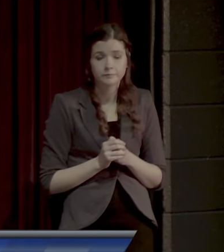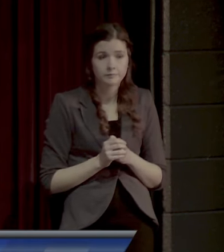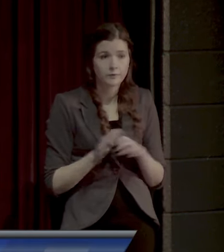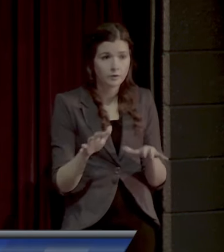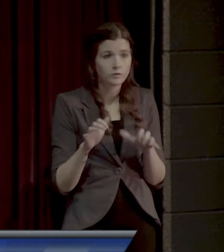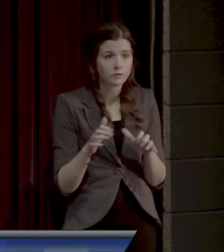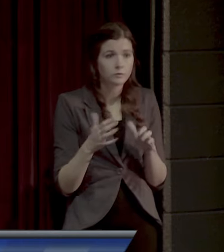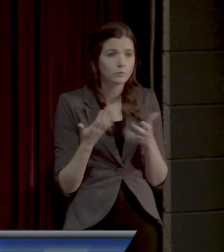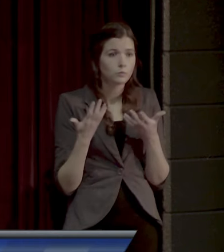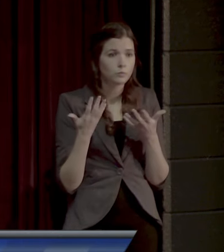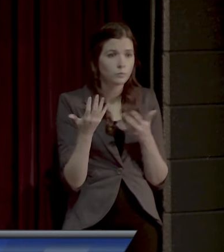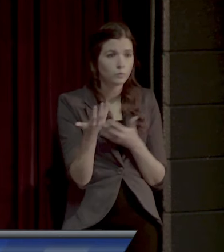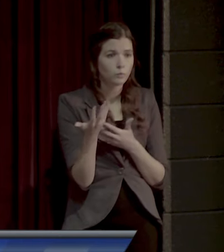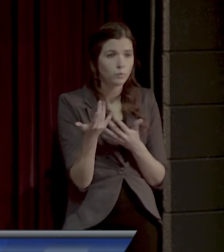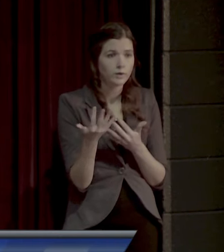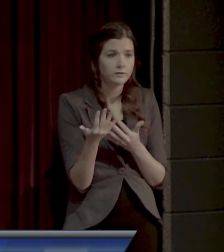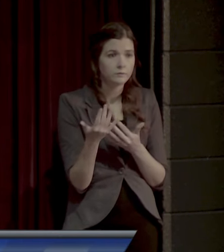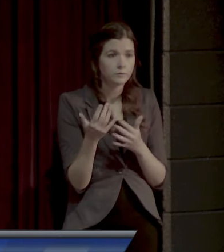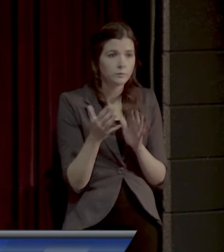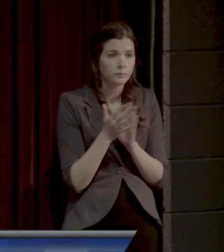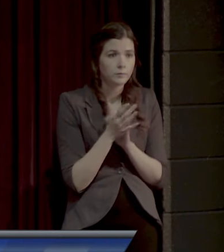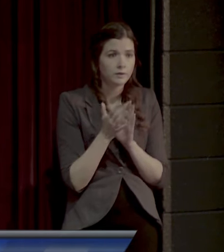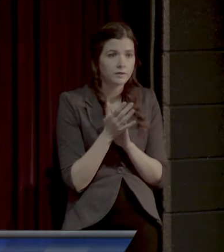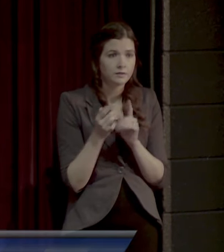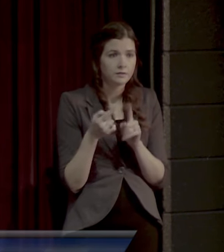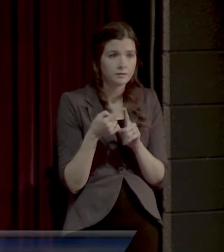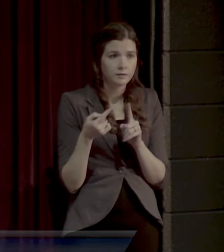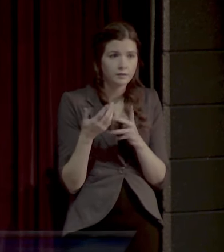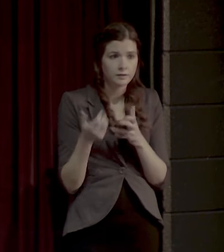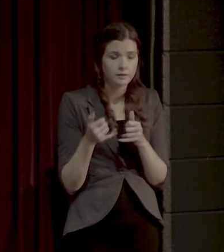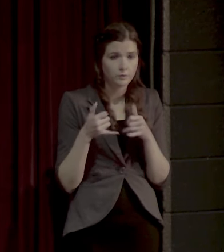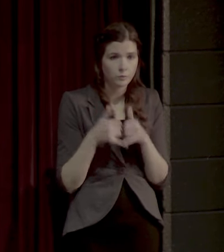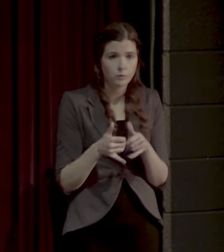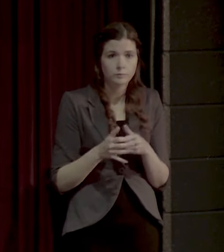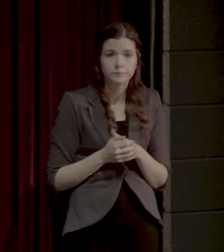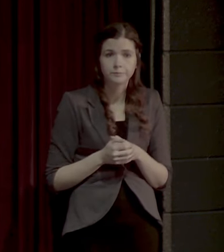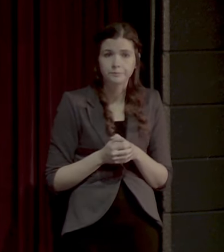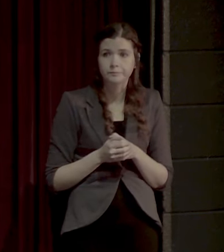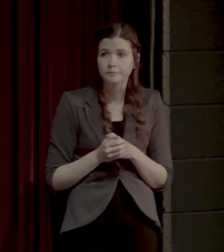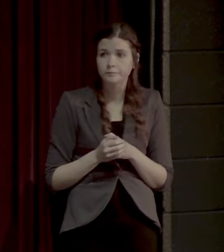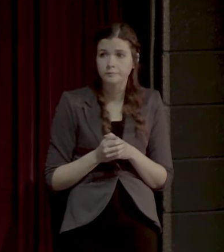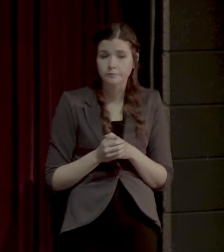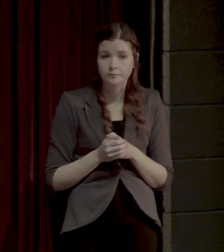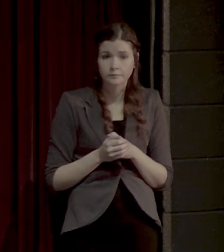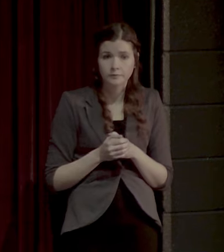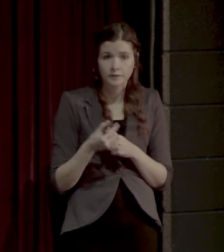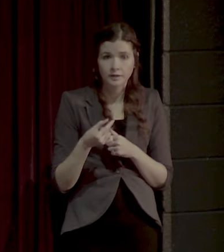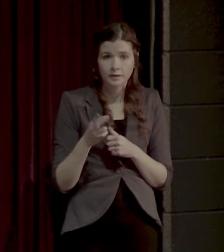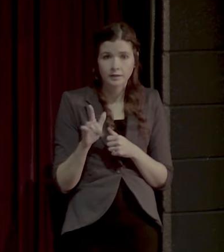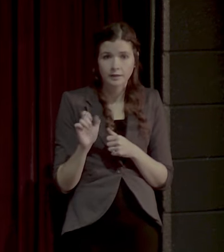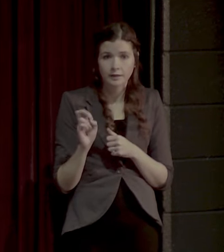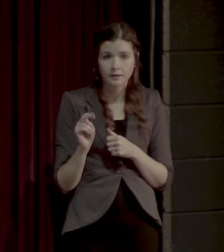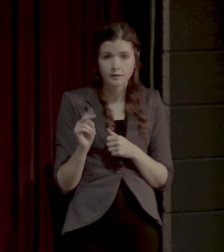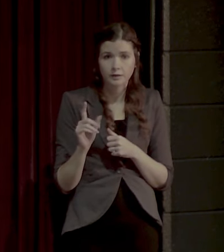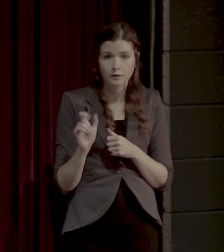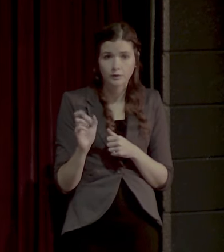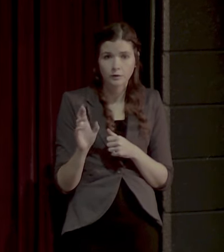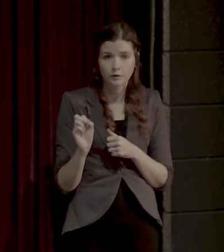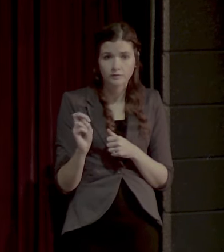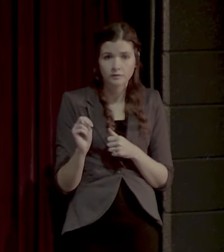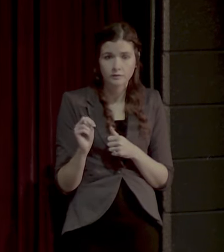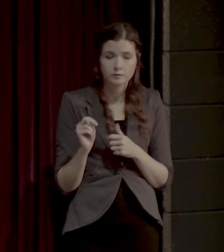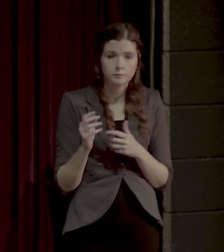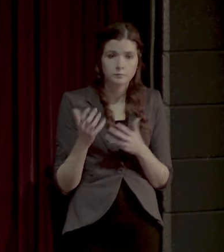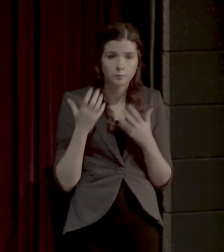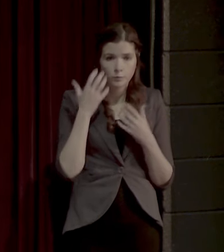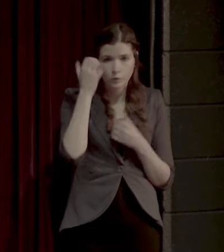Audience, please hold your applause until the recipient is on stage and receives their award. The Glenn H. Larson Memorial Drama Award